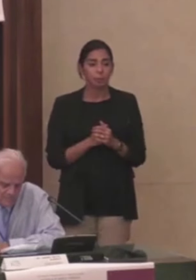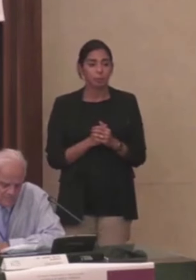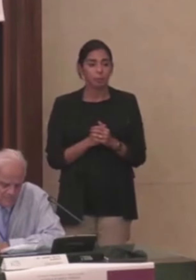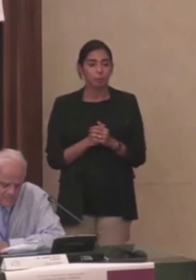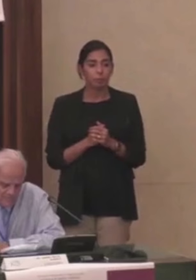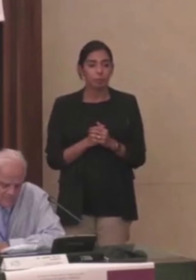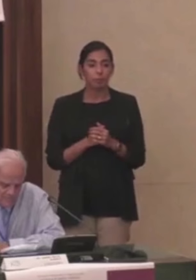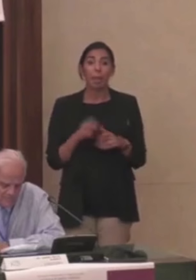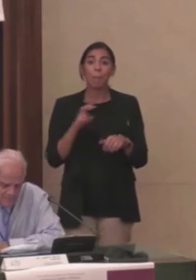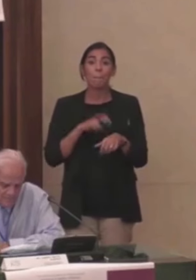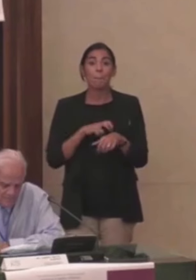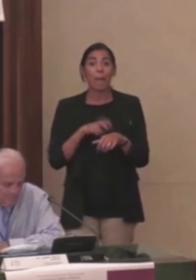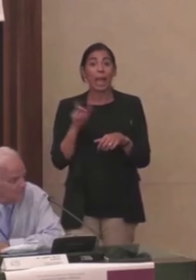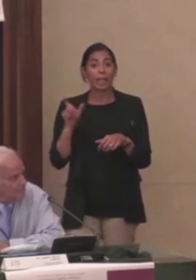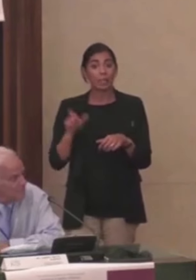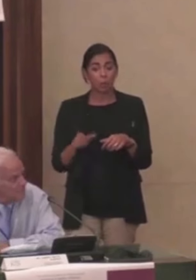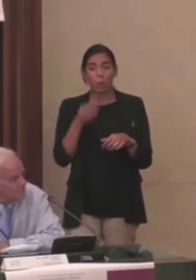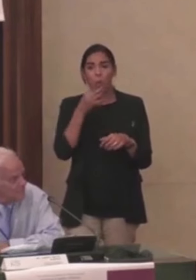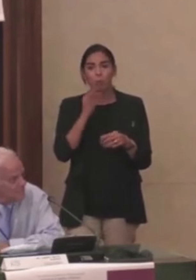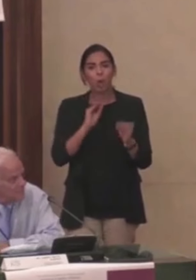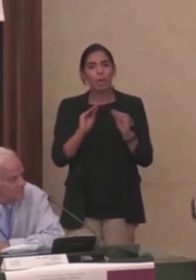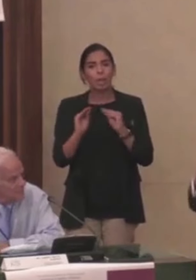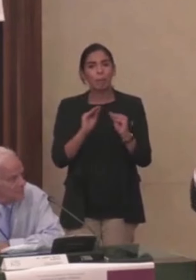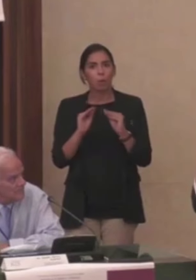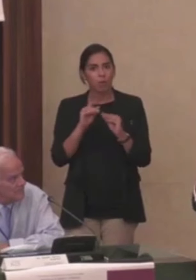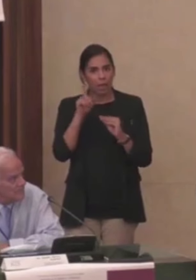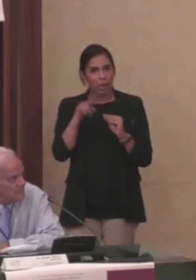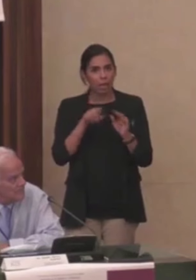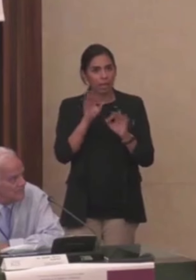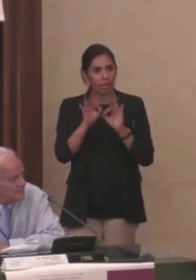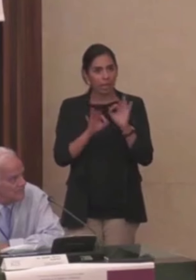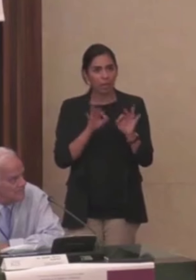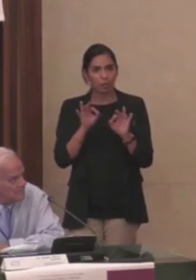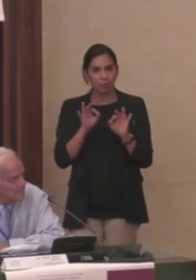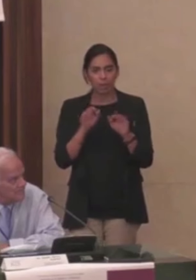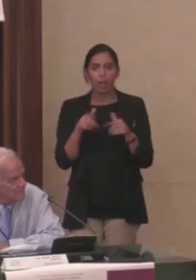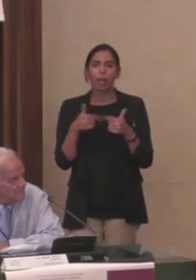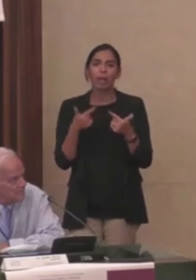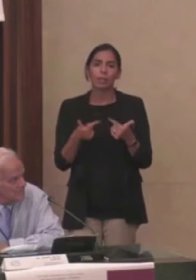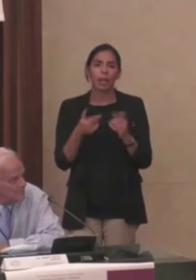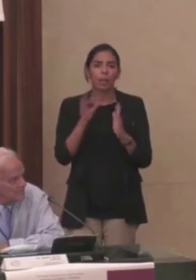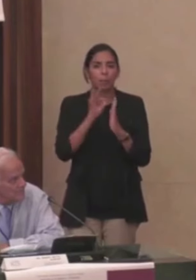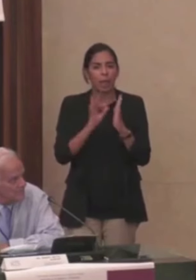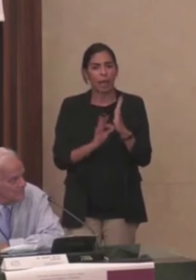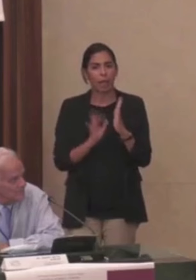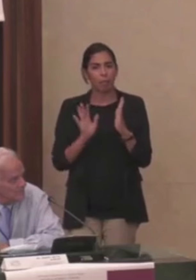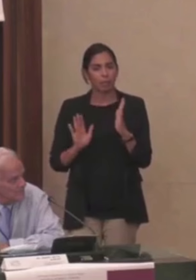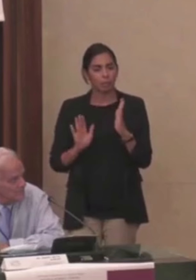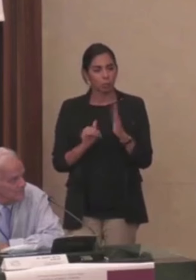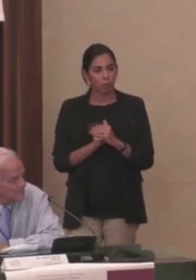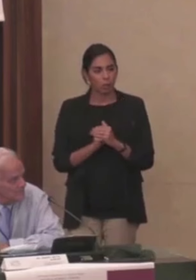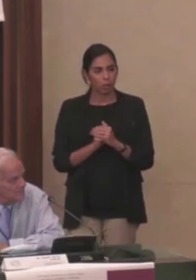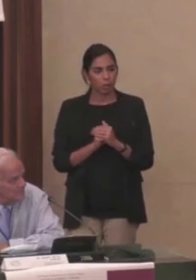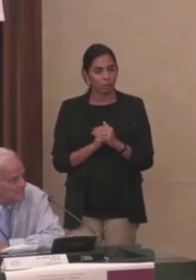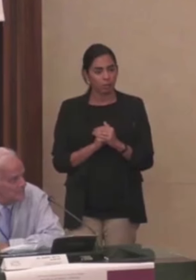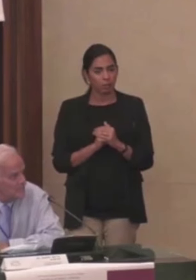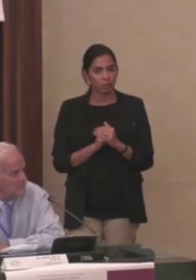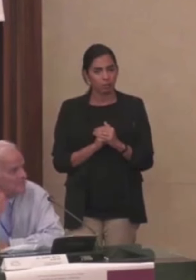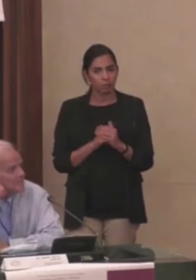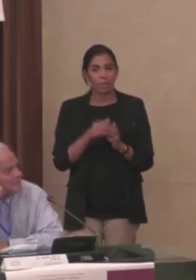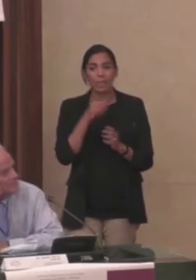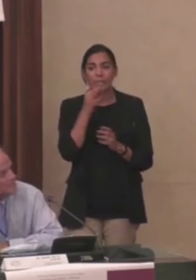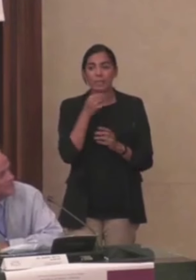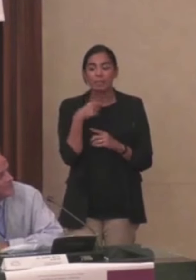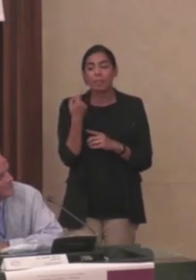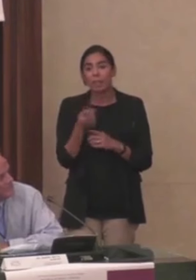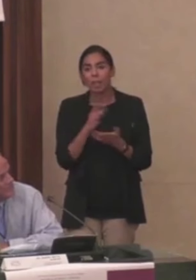The doctor will be able to establish a therapy with specific parameters.